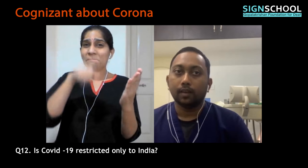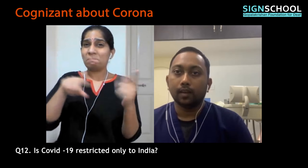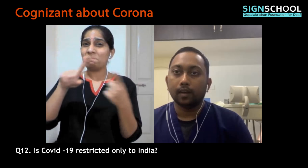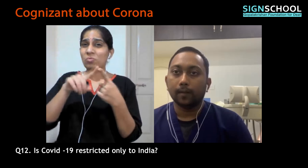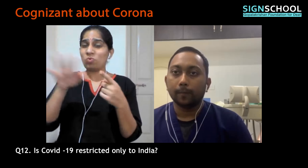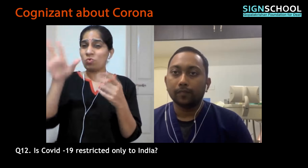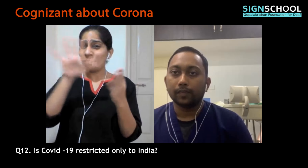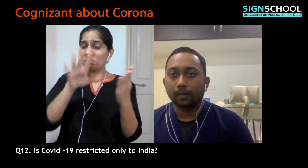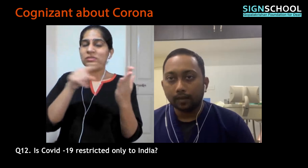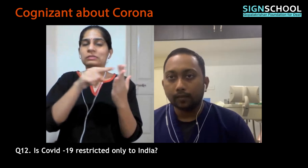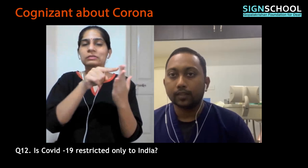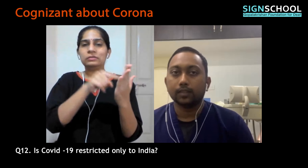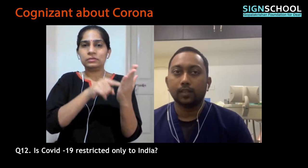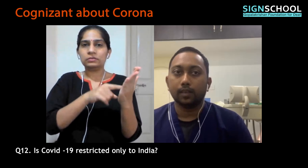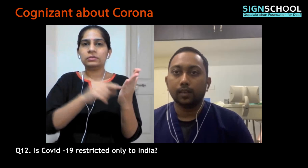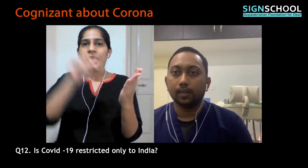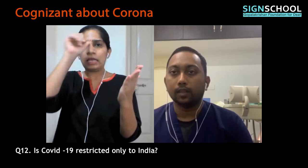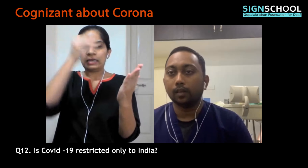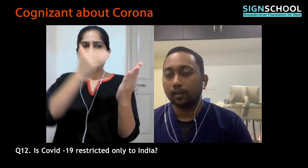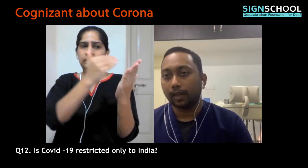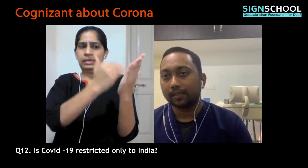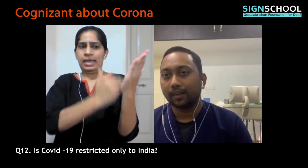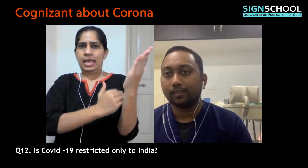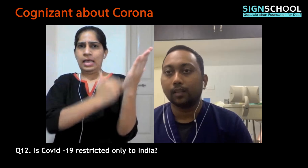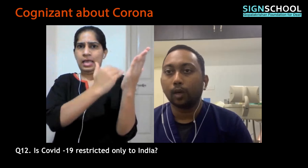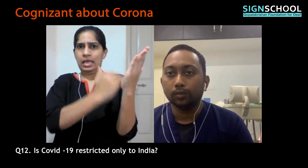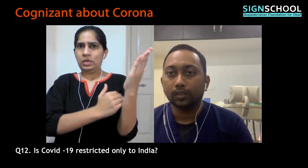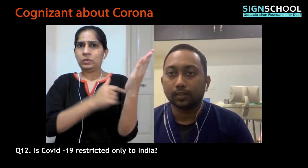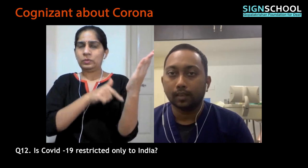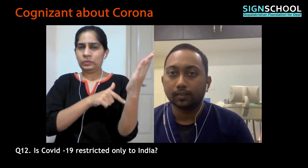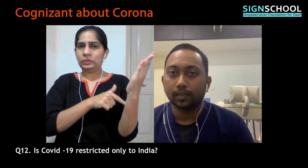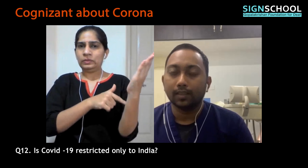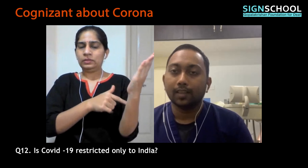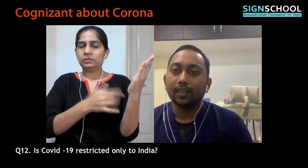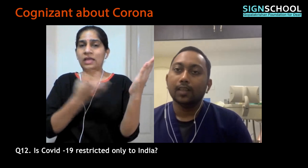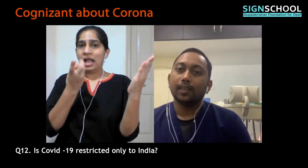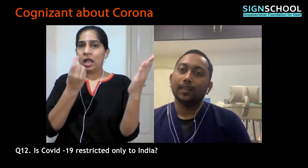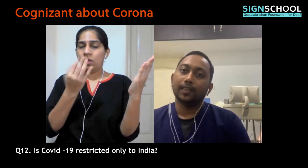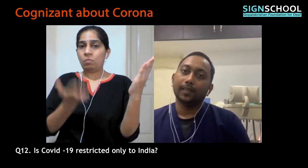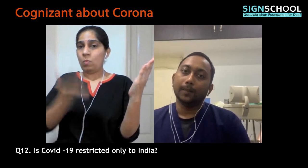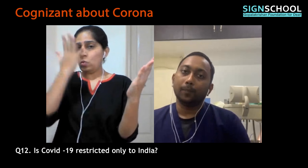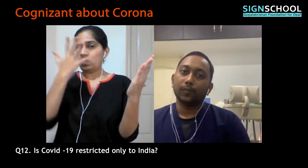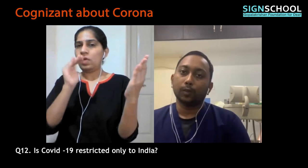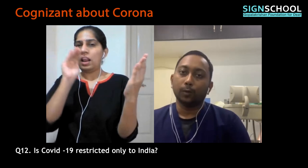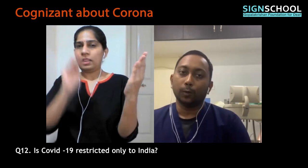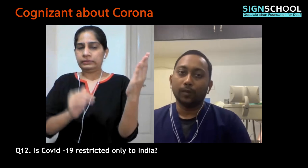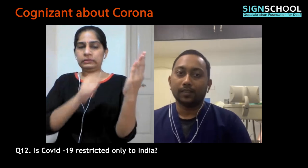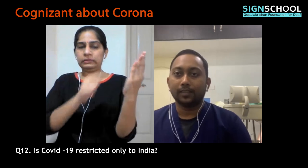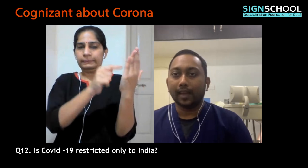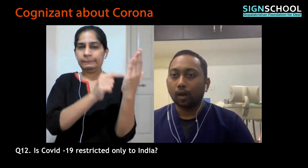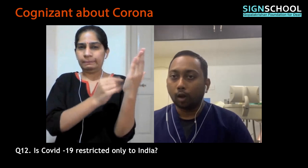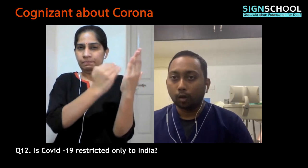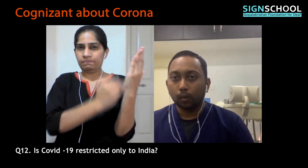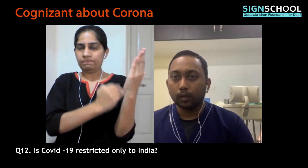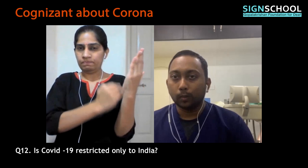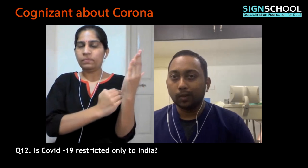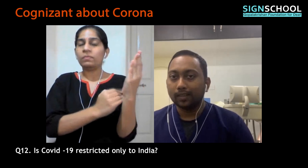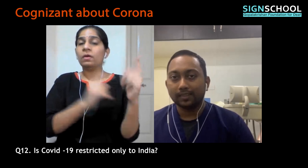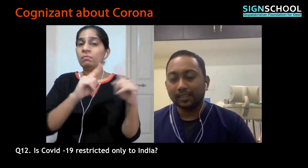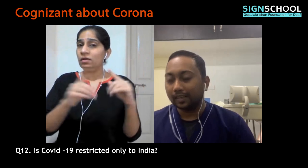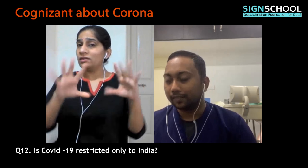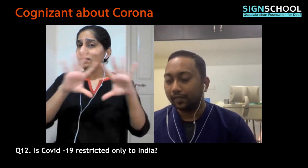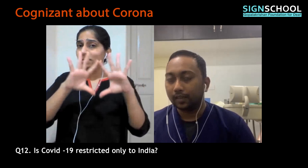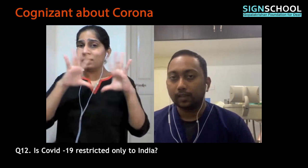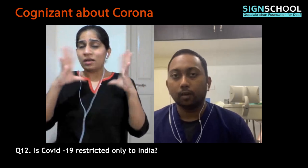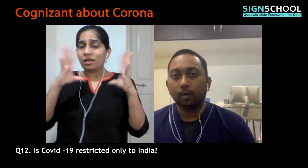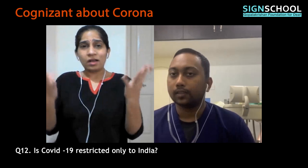countries in which as far as the counts is concerned. So it's there all over the world.